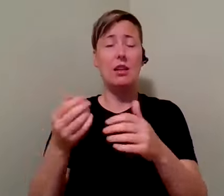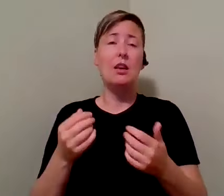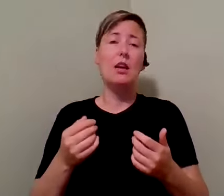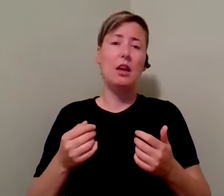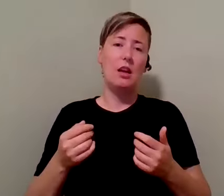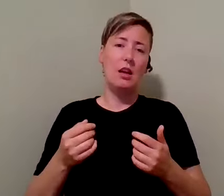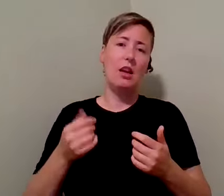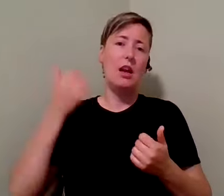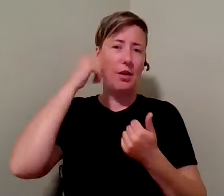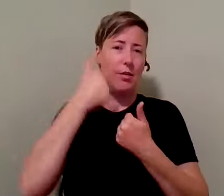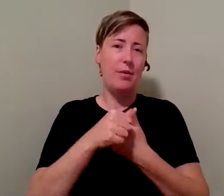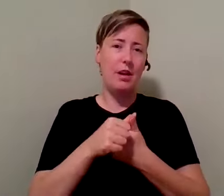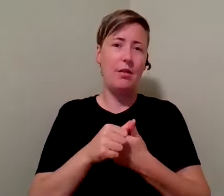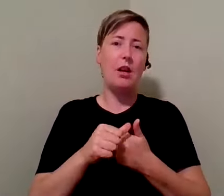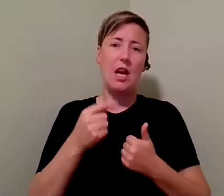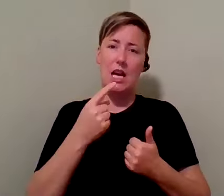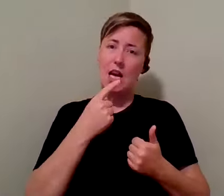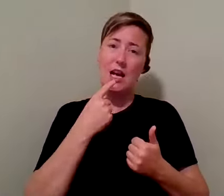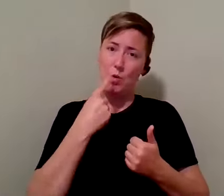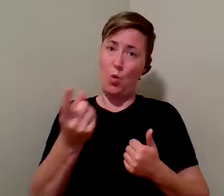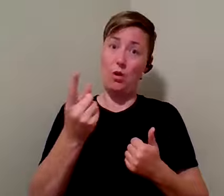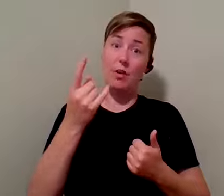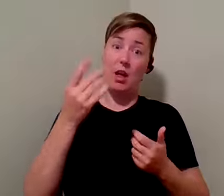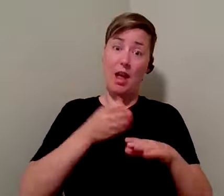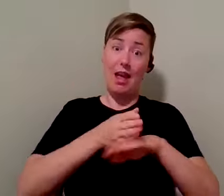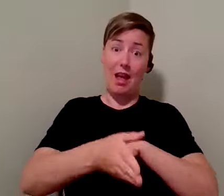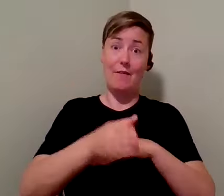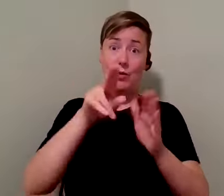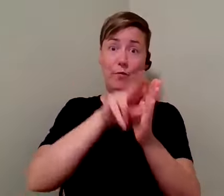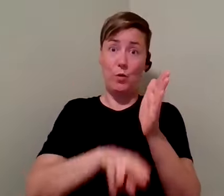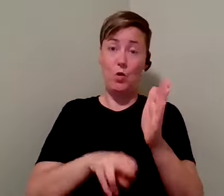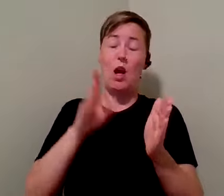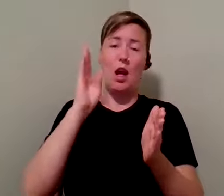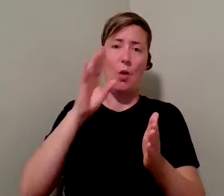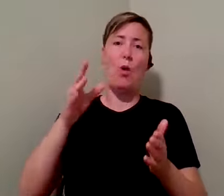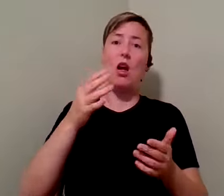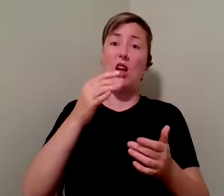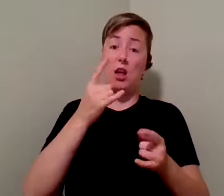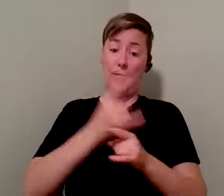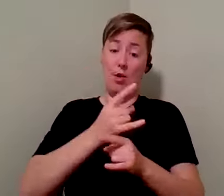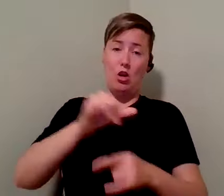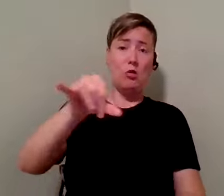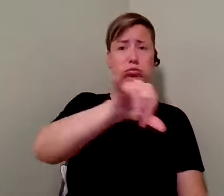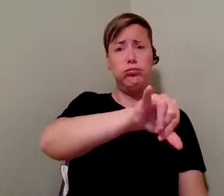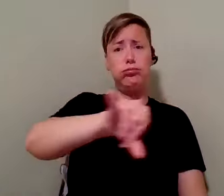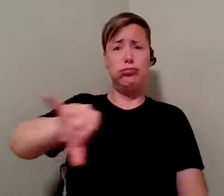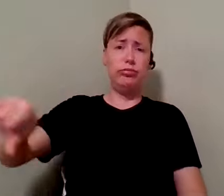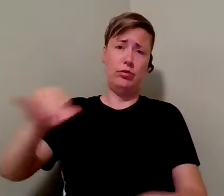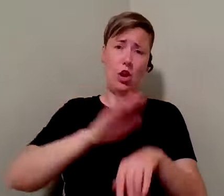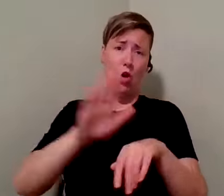bottle of booze on his grave after the funeral. And even while I was doing that, I was thinking to myself, what a